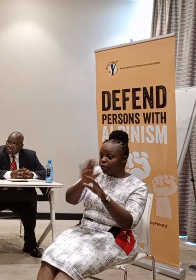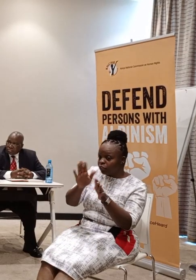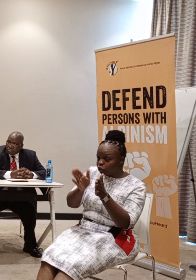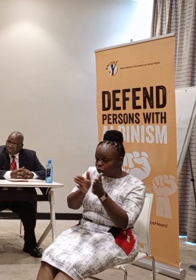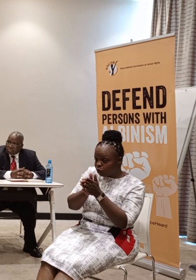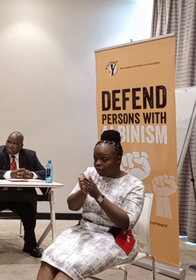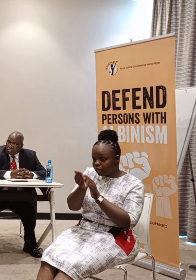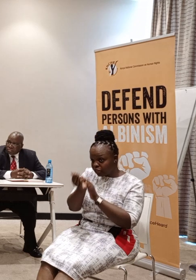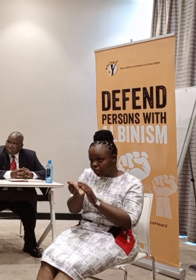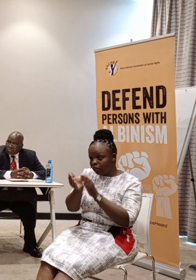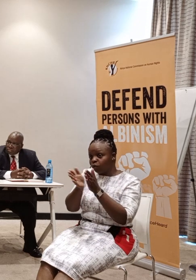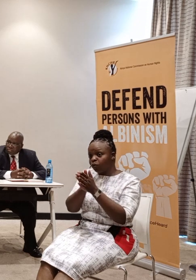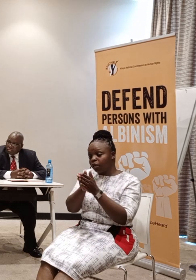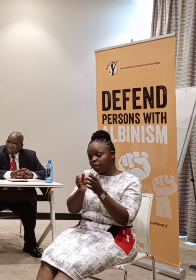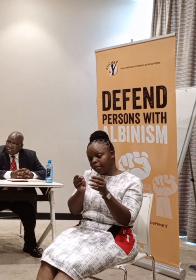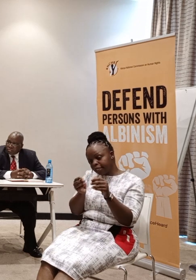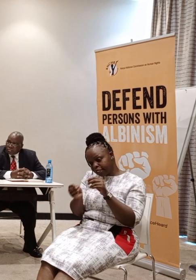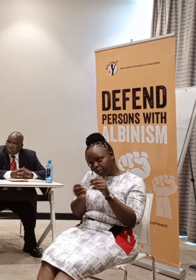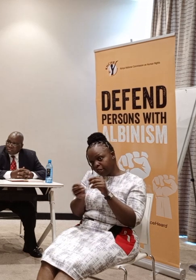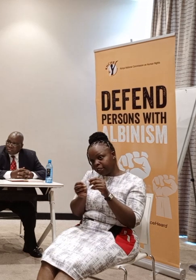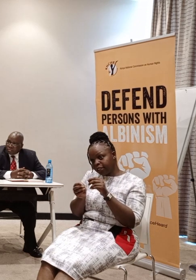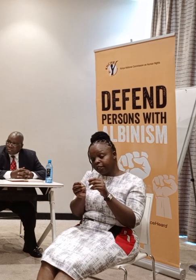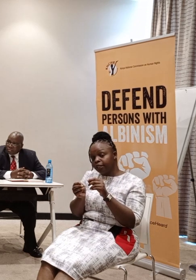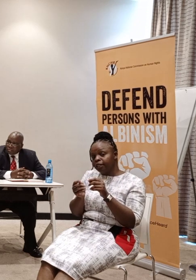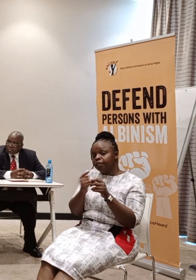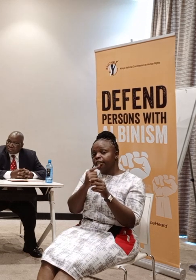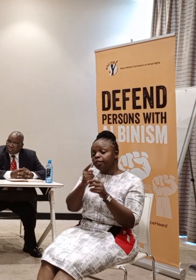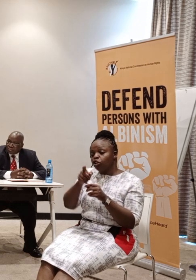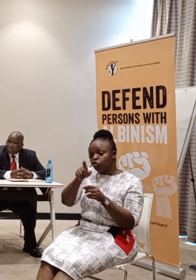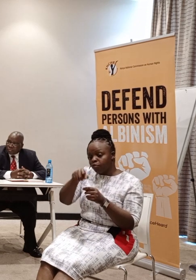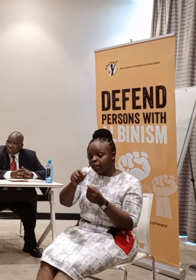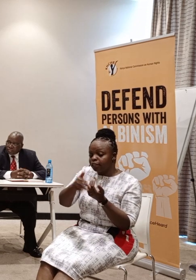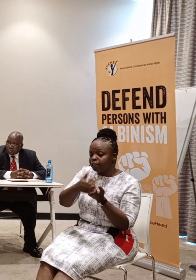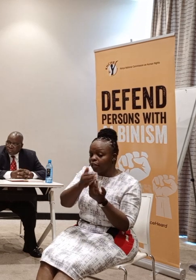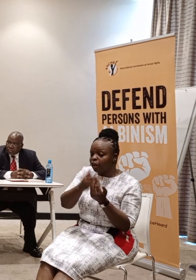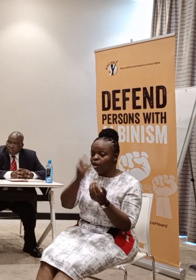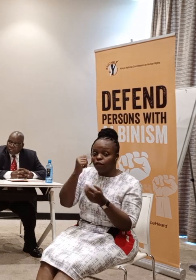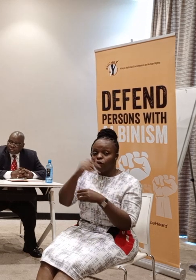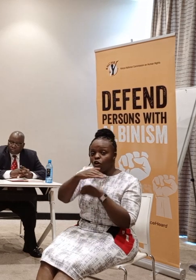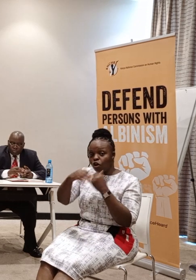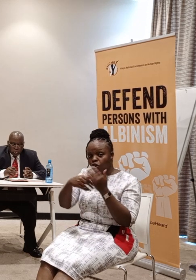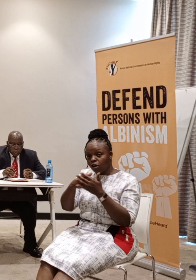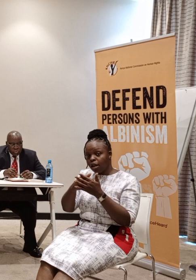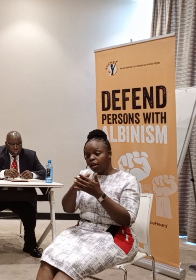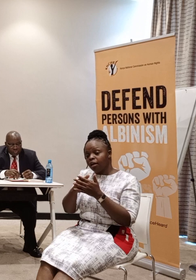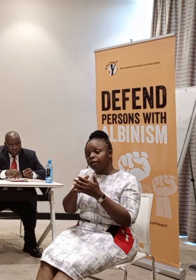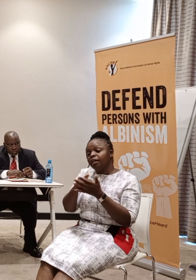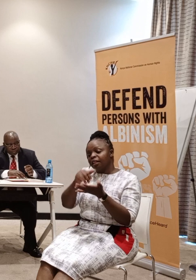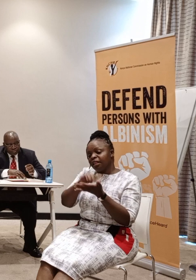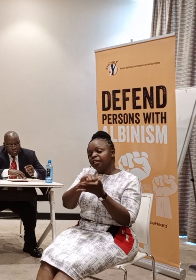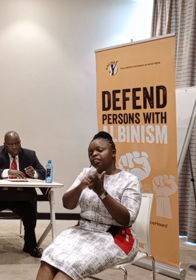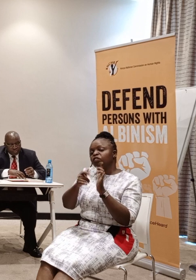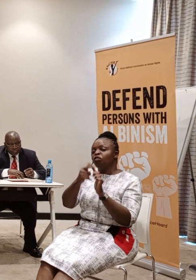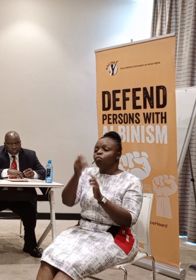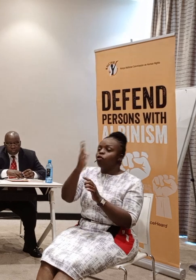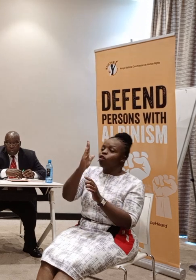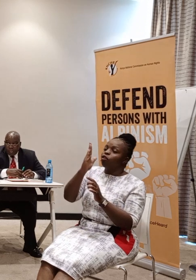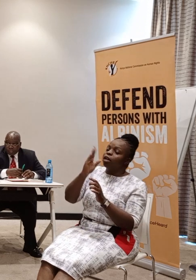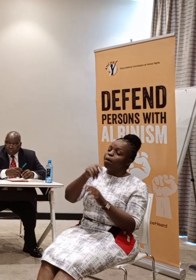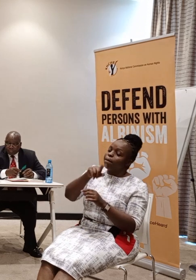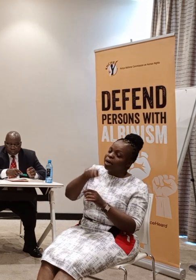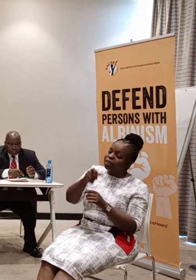a disability. So I said, you embrace all as long as it's from God. You just